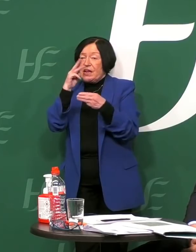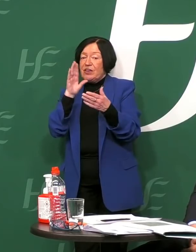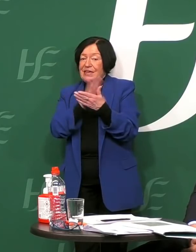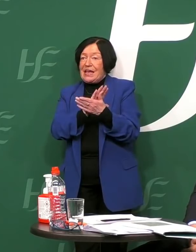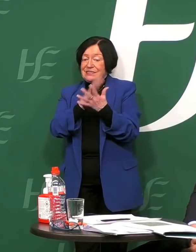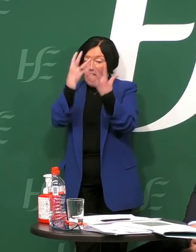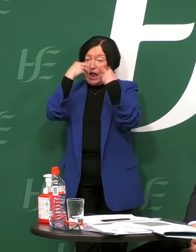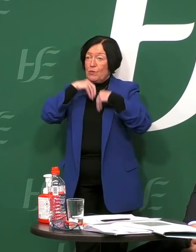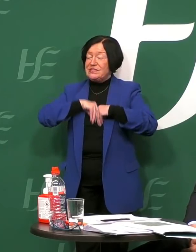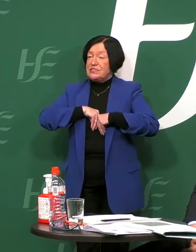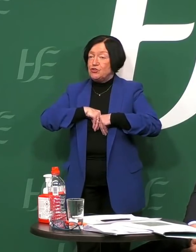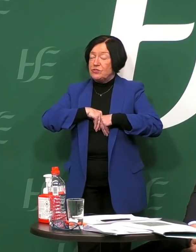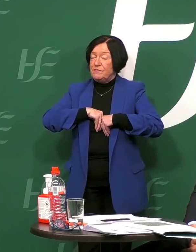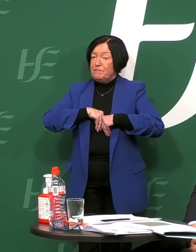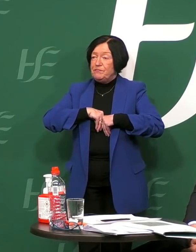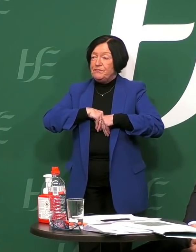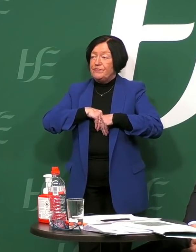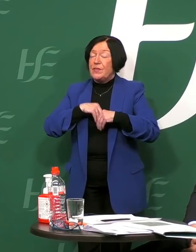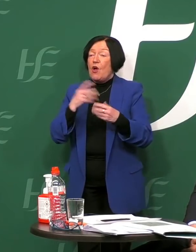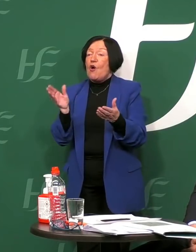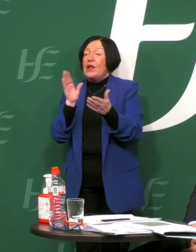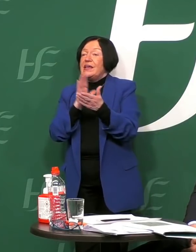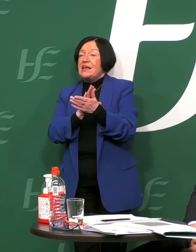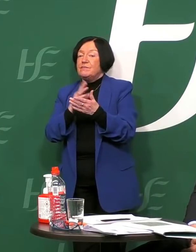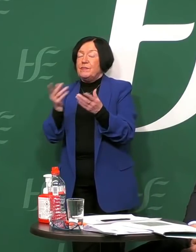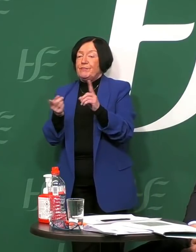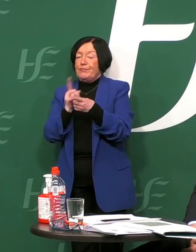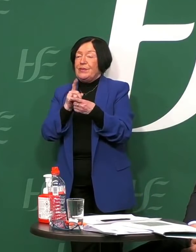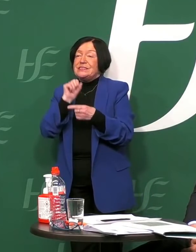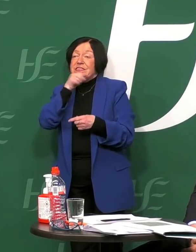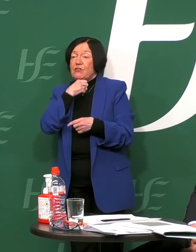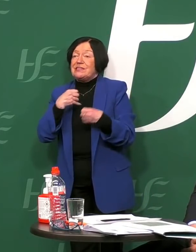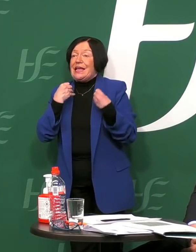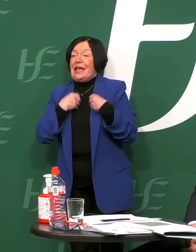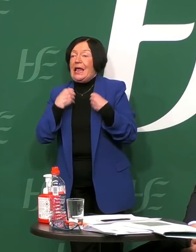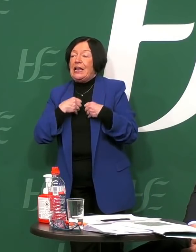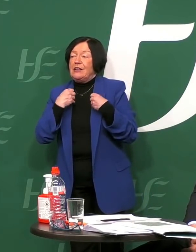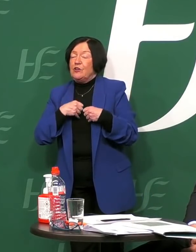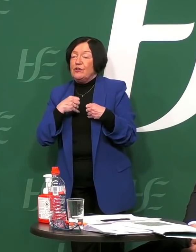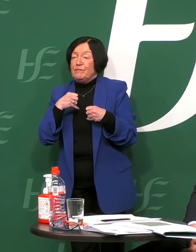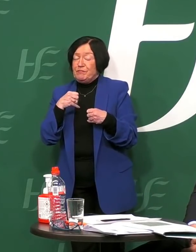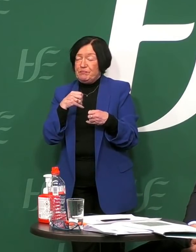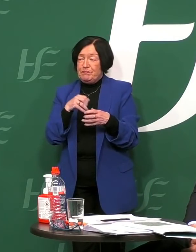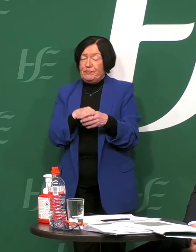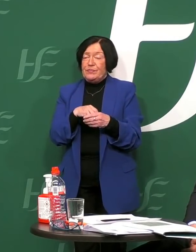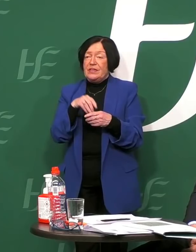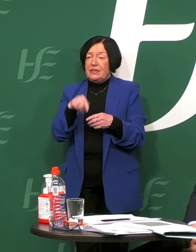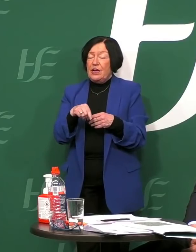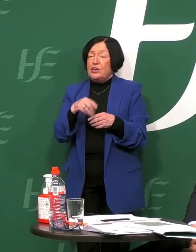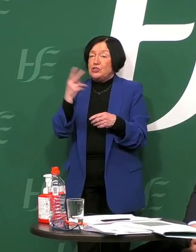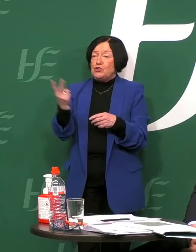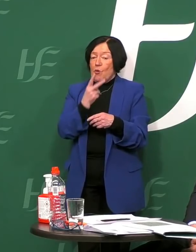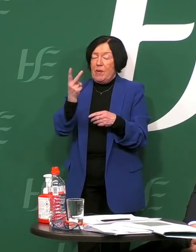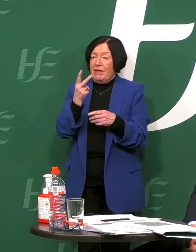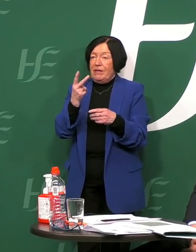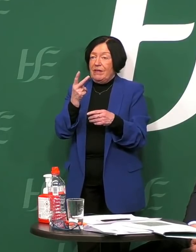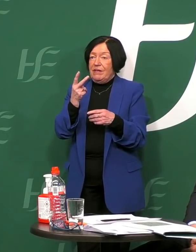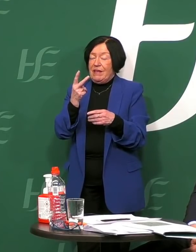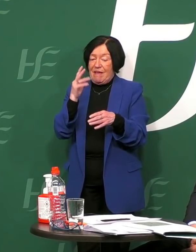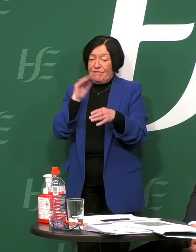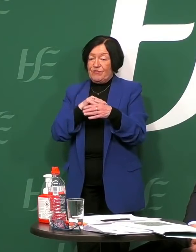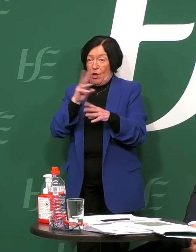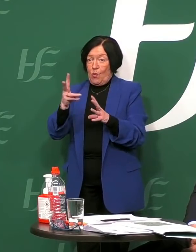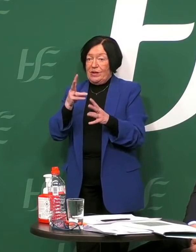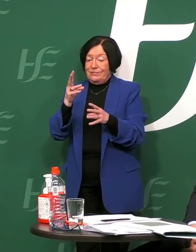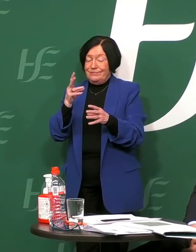of the virus, being infected, that is to say, or against becoming seriously ill should they become infected. So they're doubly exposed. One is they're more